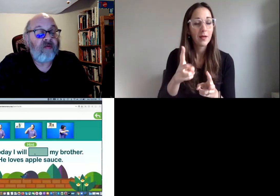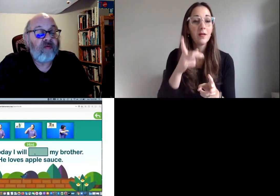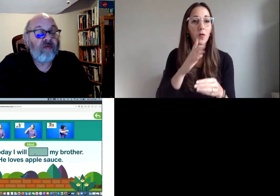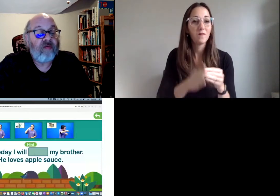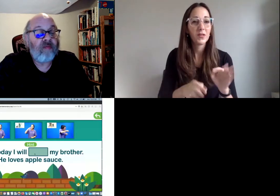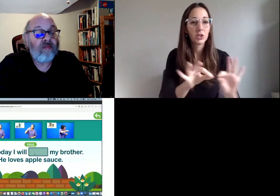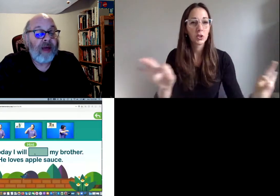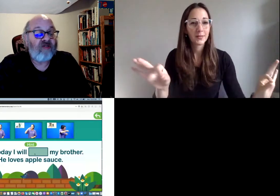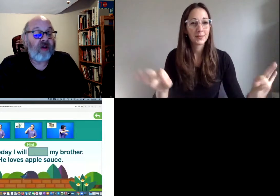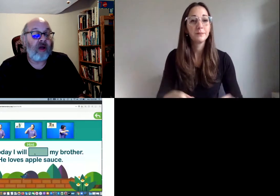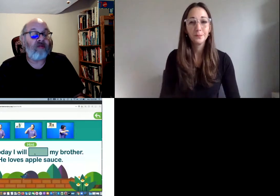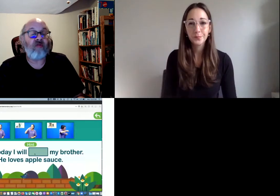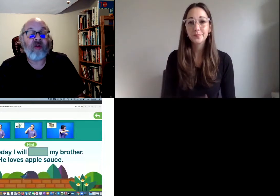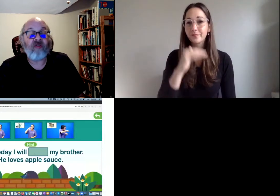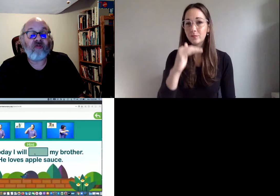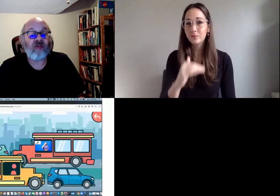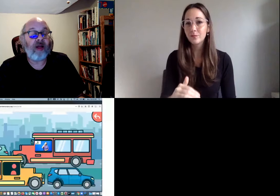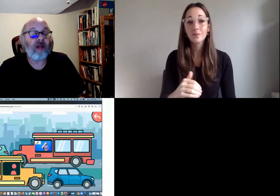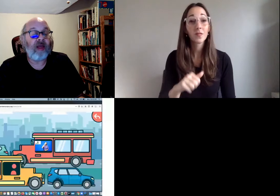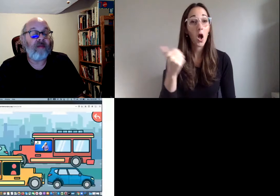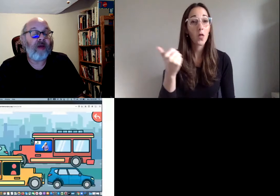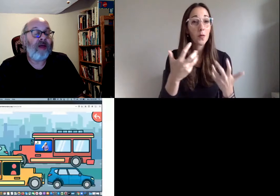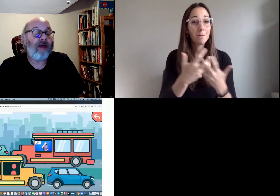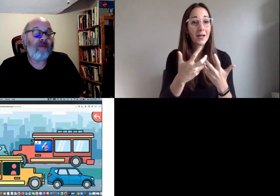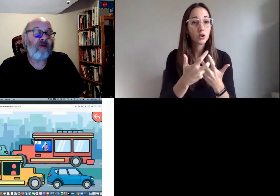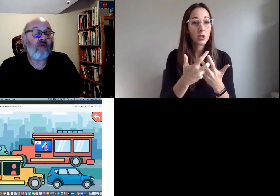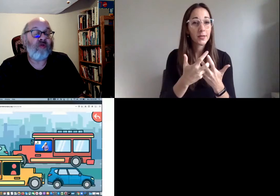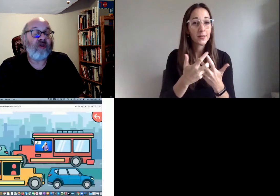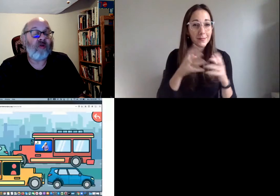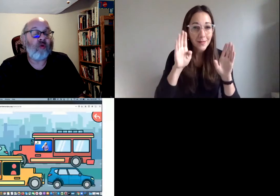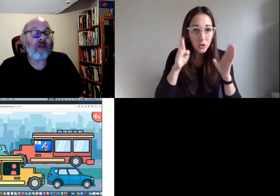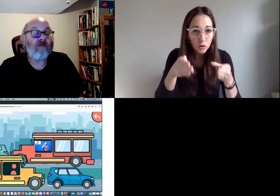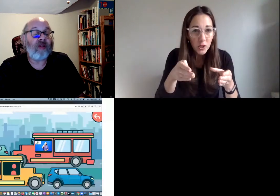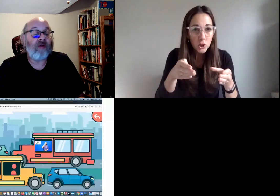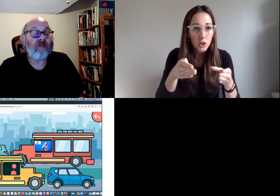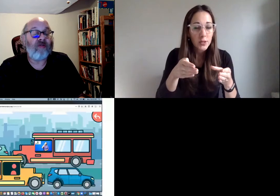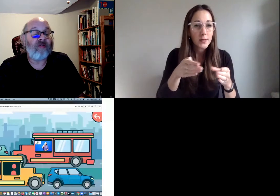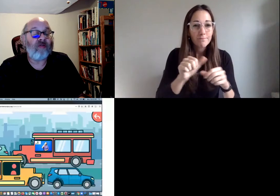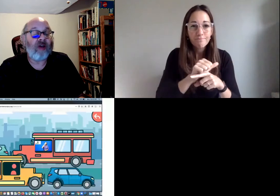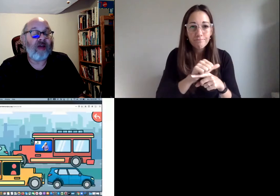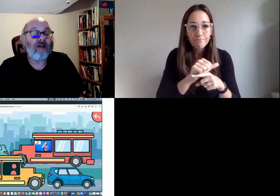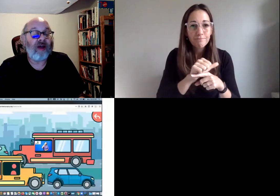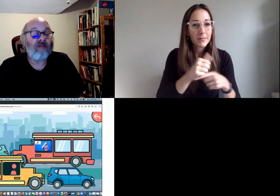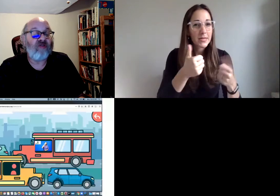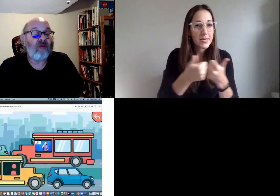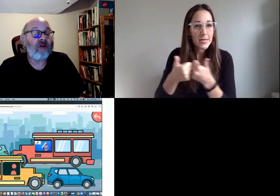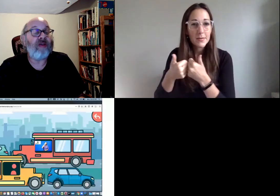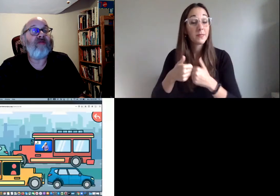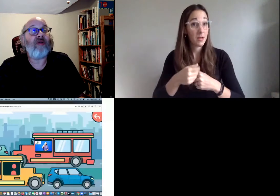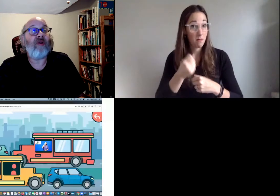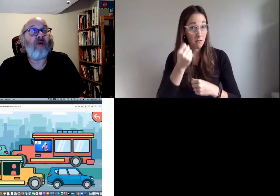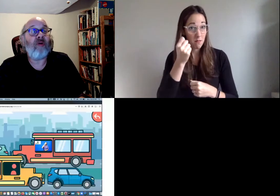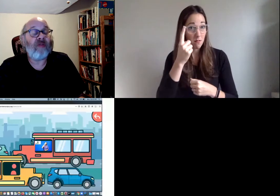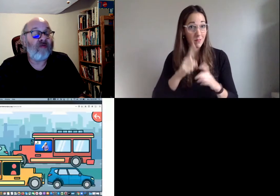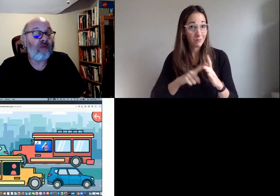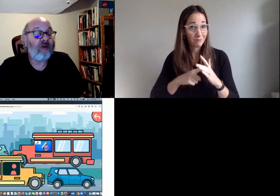of matching concentration style game. And because we've started work in the Philippines, these are designed on the jeepneys that